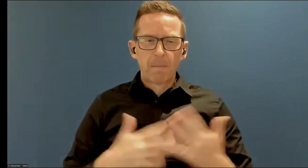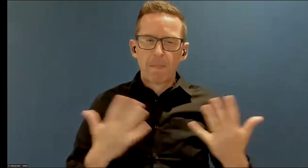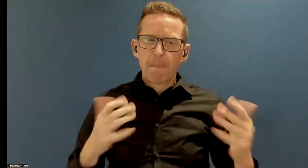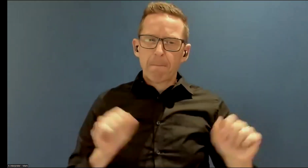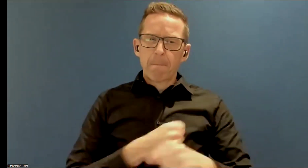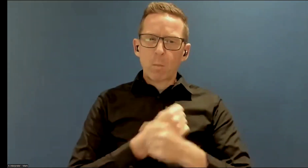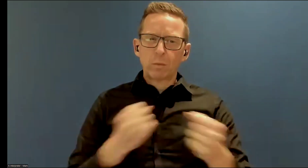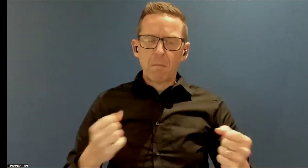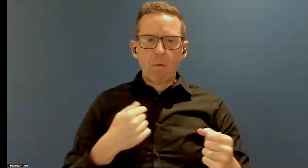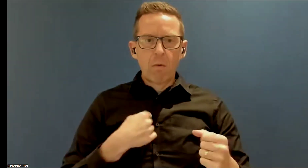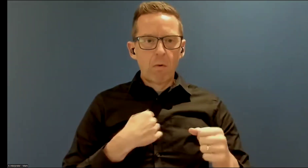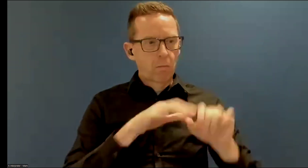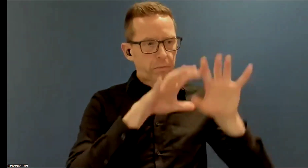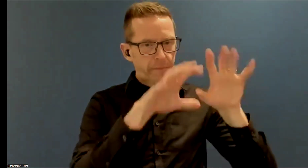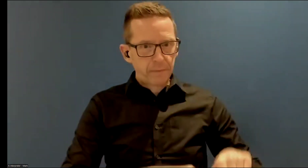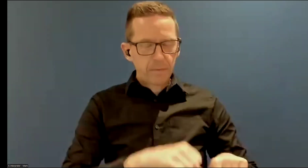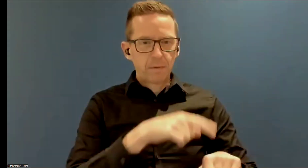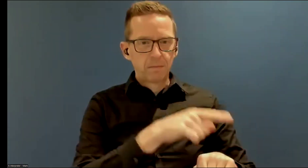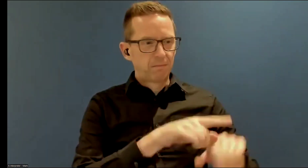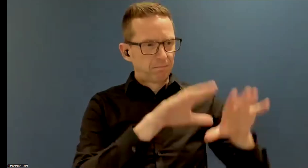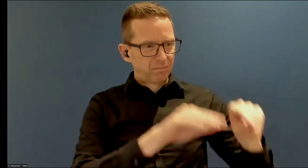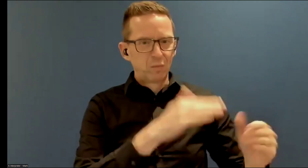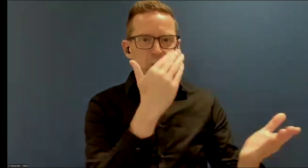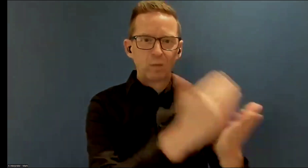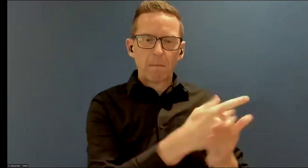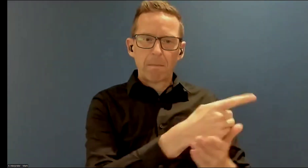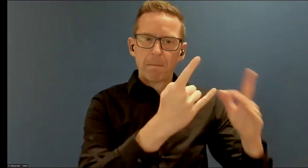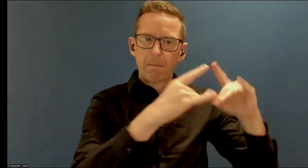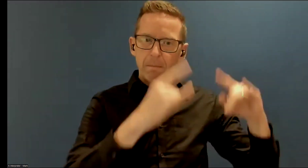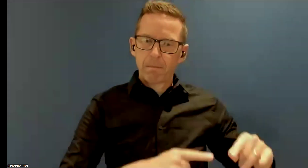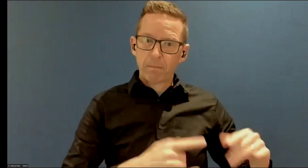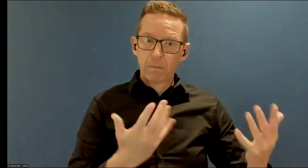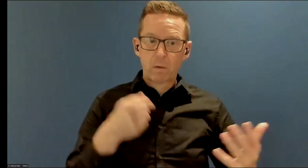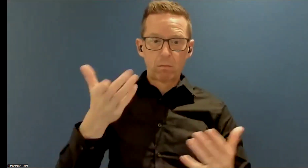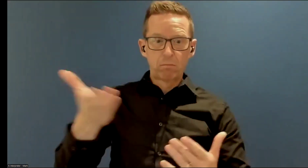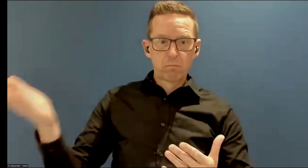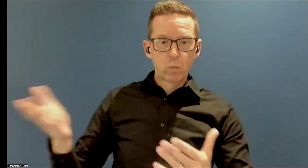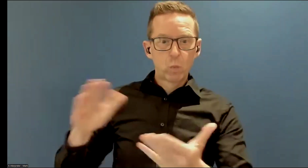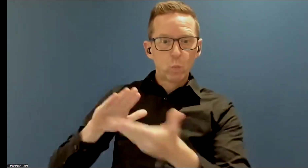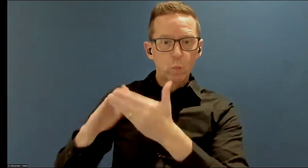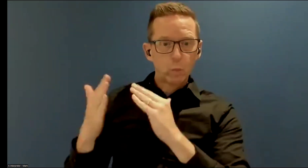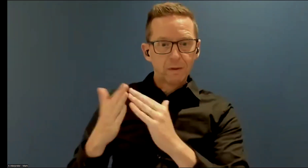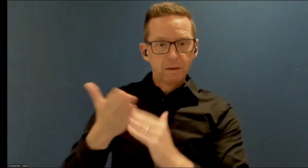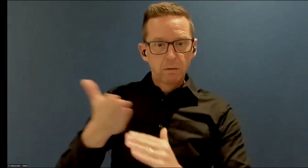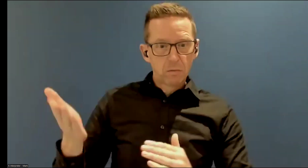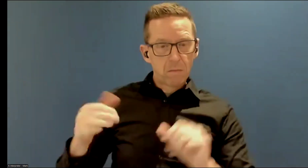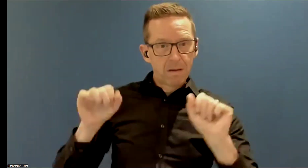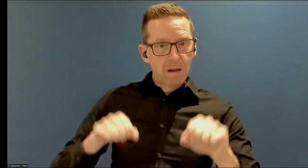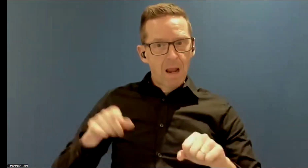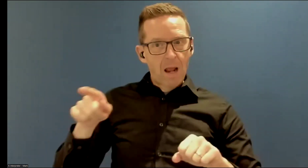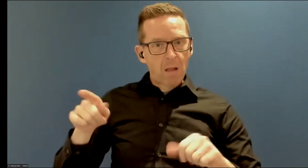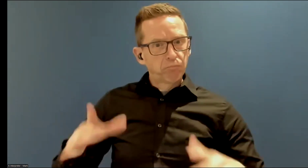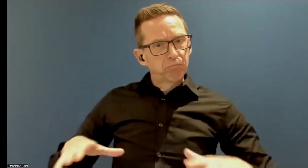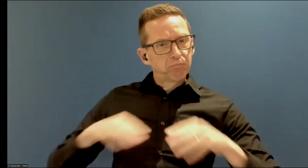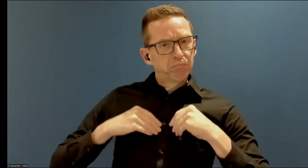then are the communities ready to receive our peers in the communities? Are they